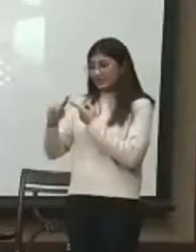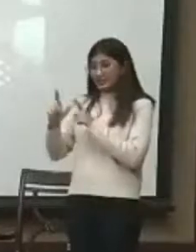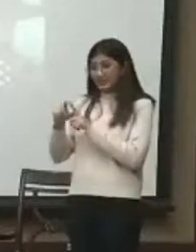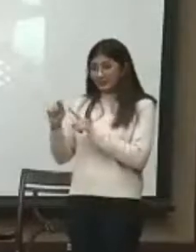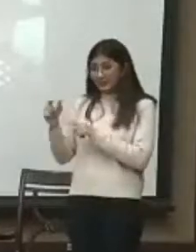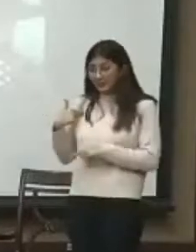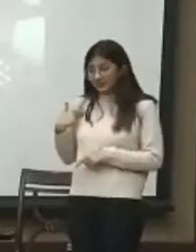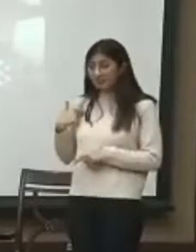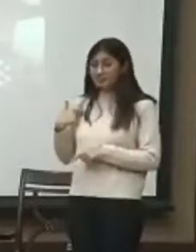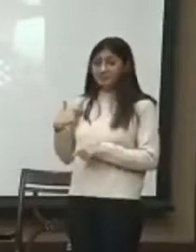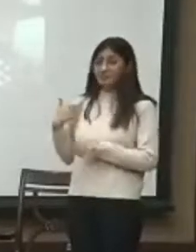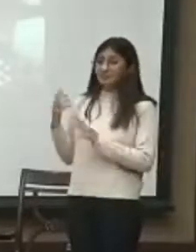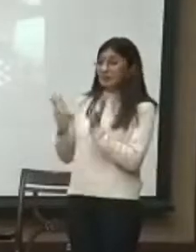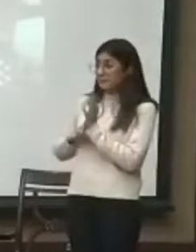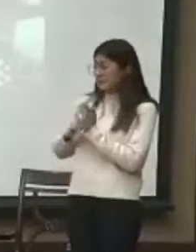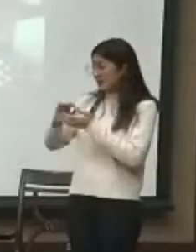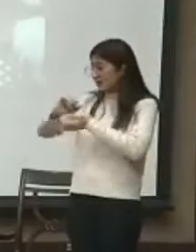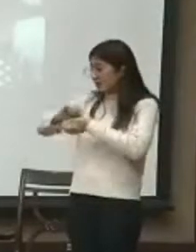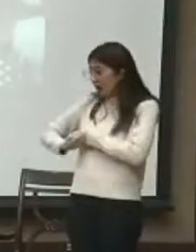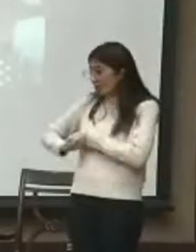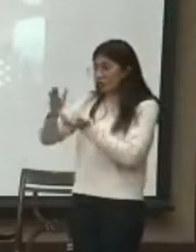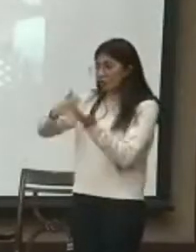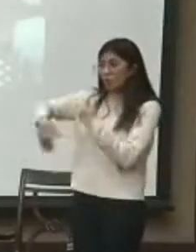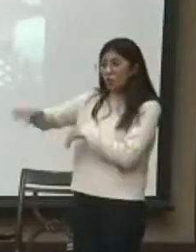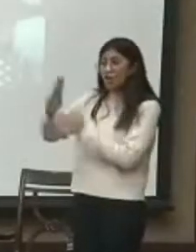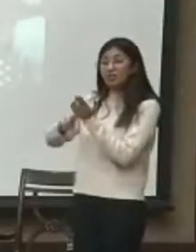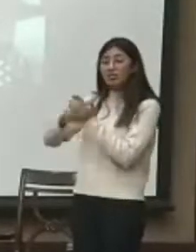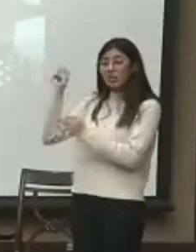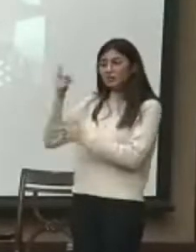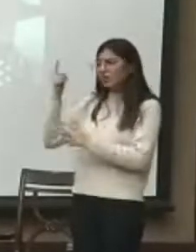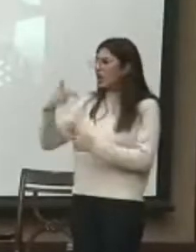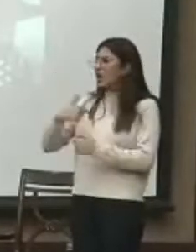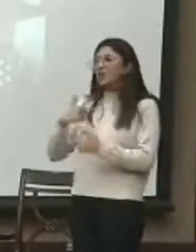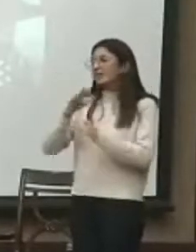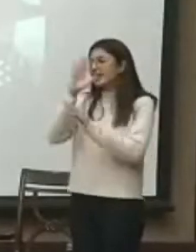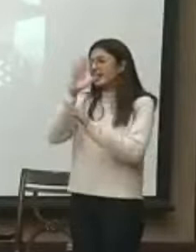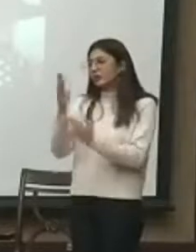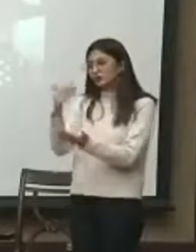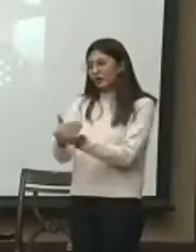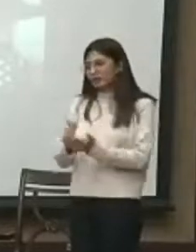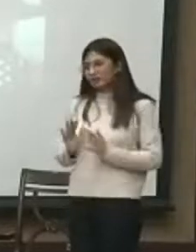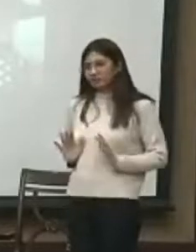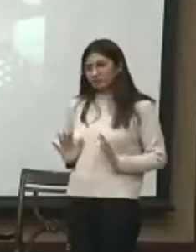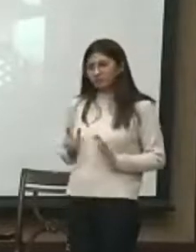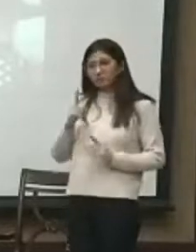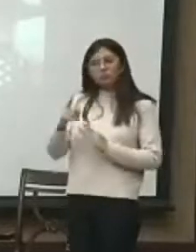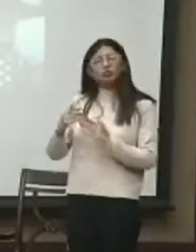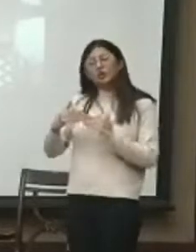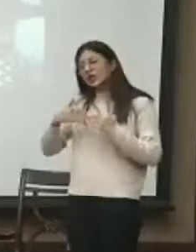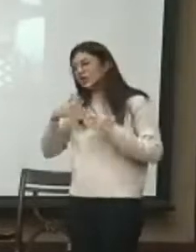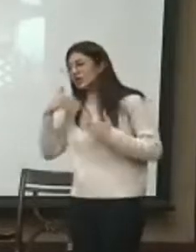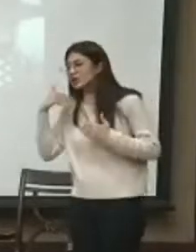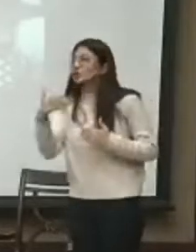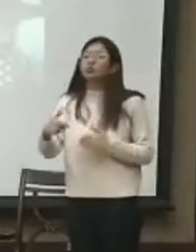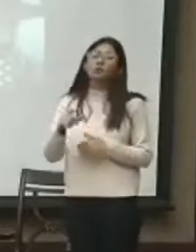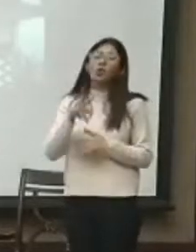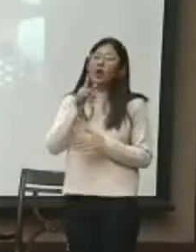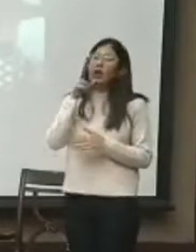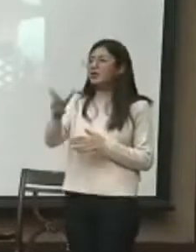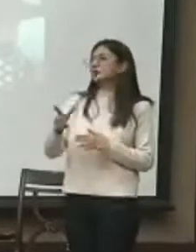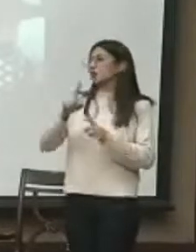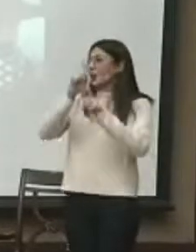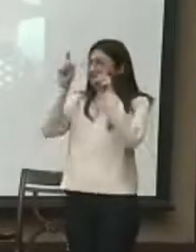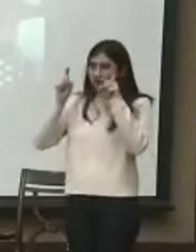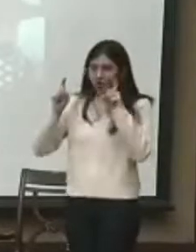and each of my partners, the National Disability Network, that we will not stop. We will continue to ask the difficult questions. We'll continue